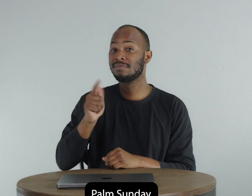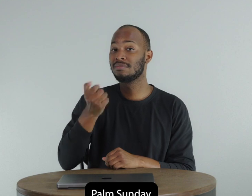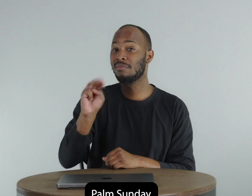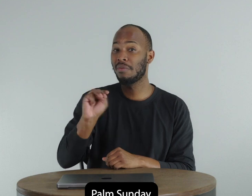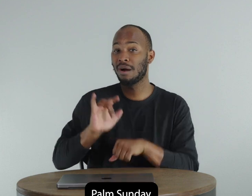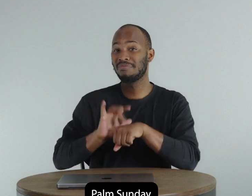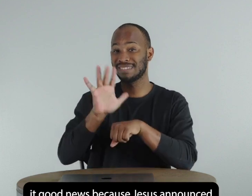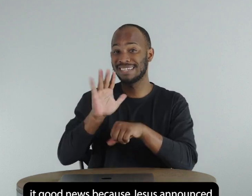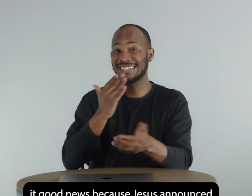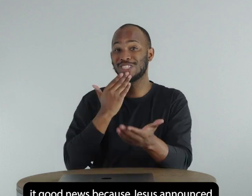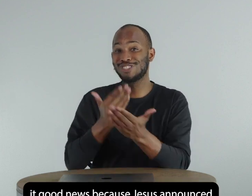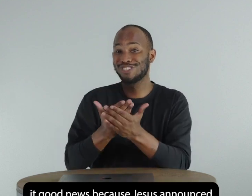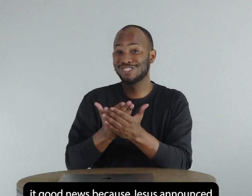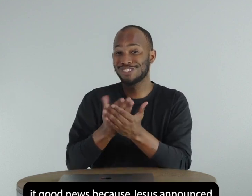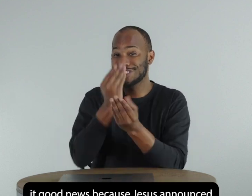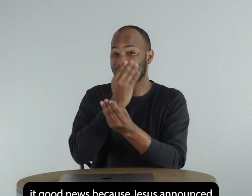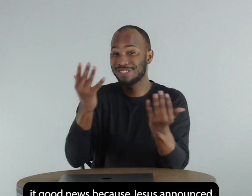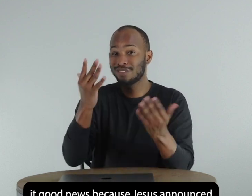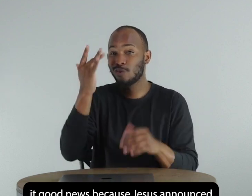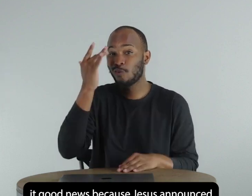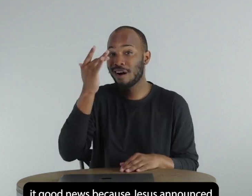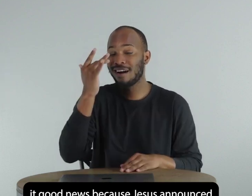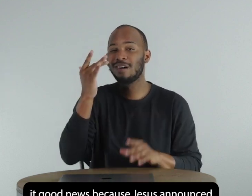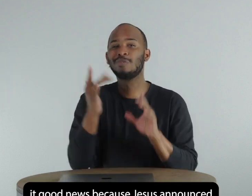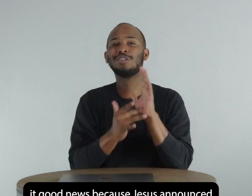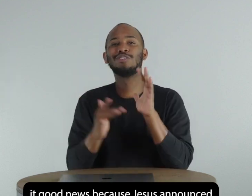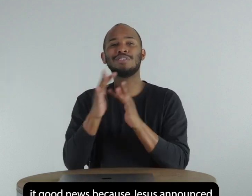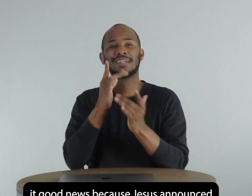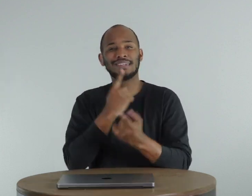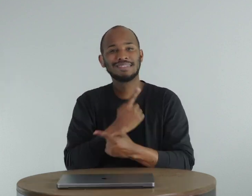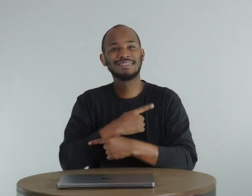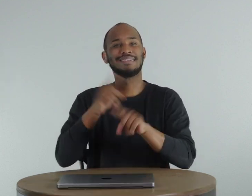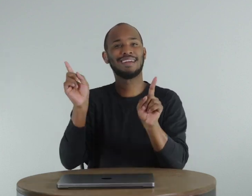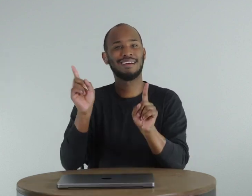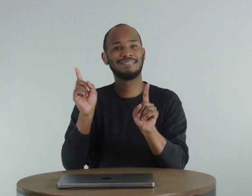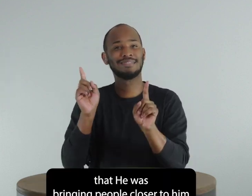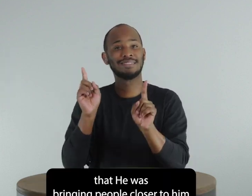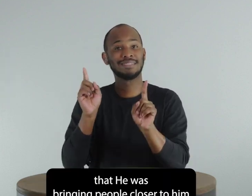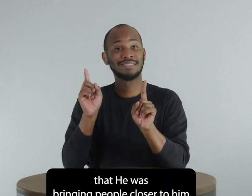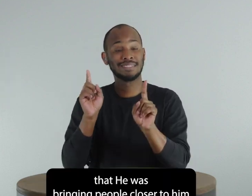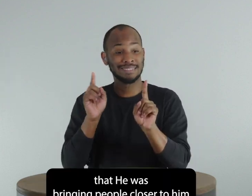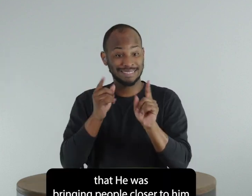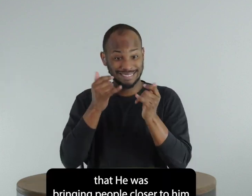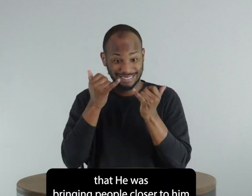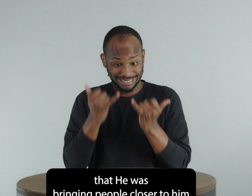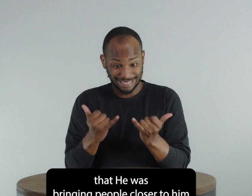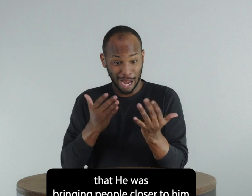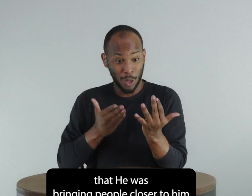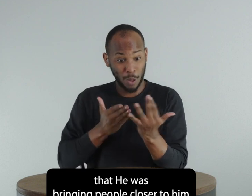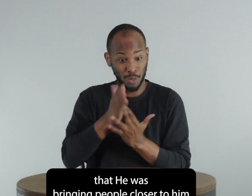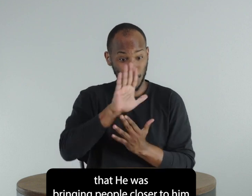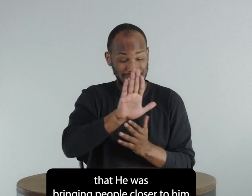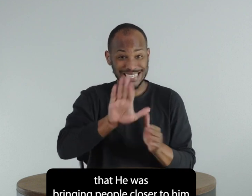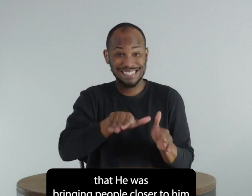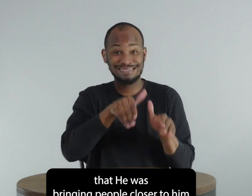Palm Sunday is good news because Jesus announces that he was bringing his people closer to